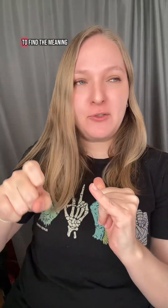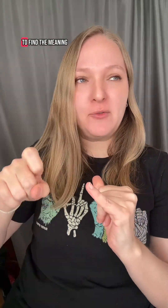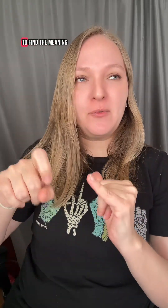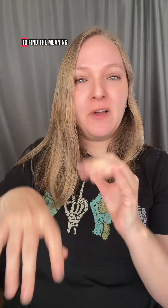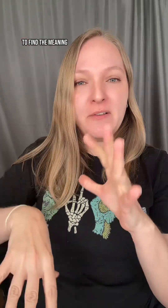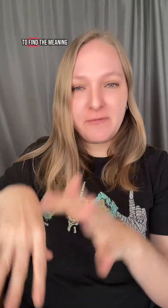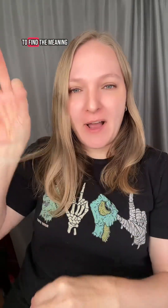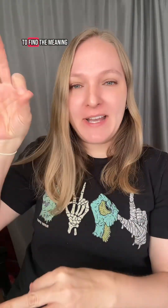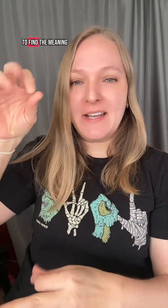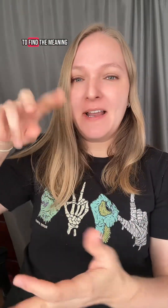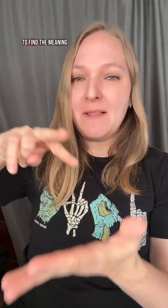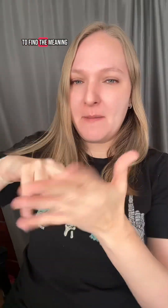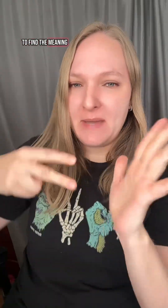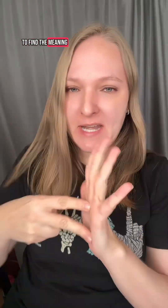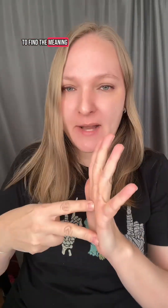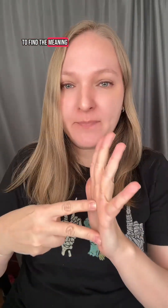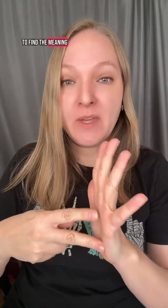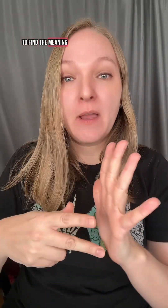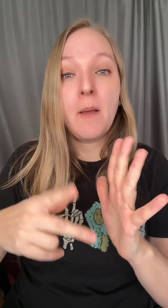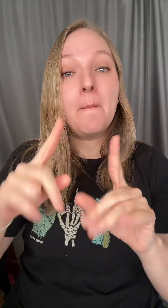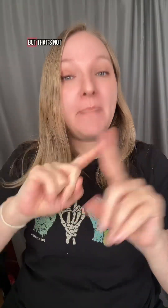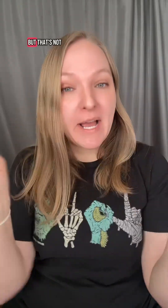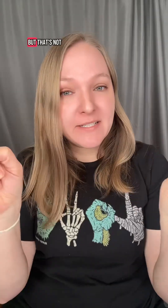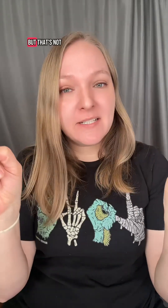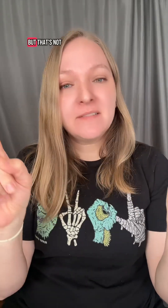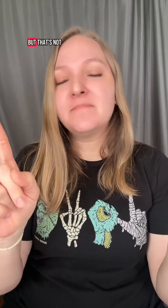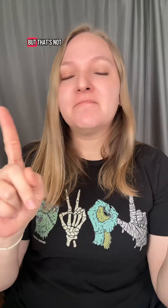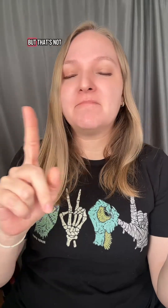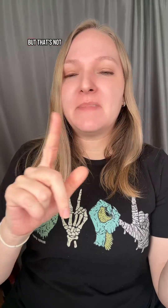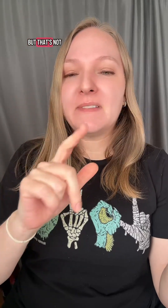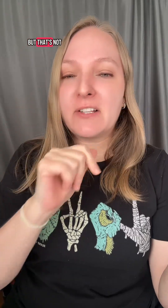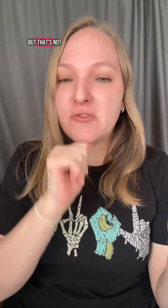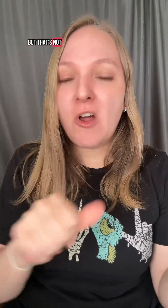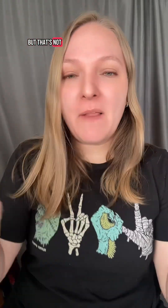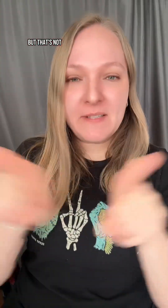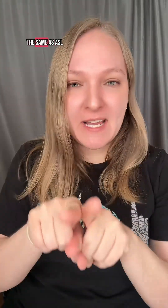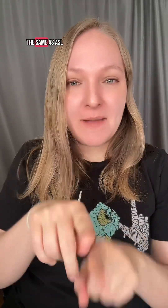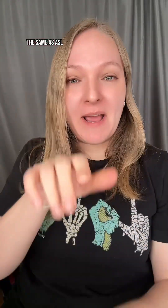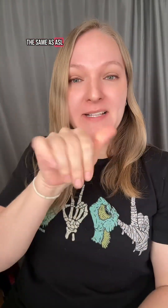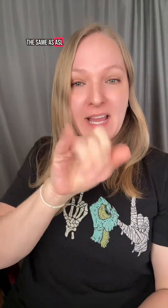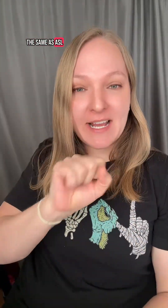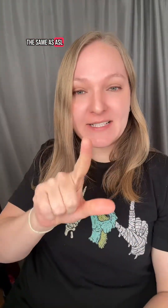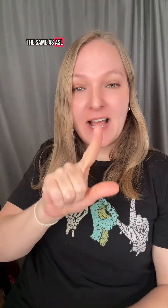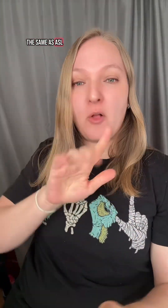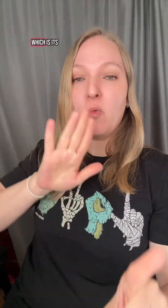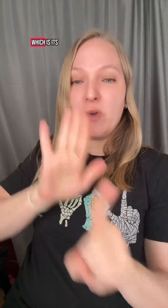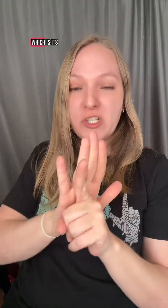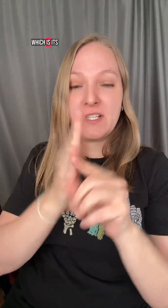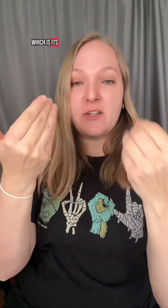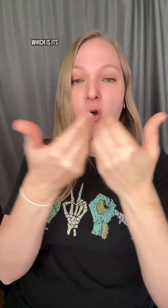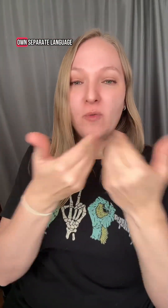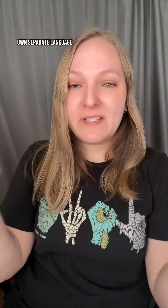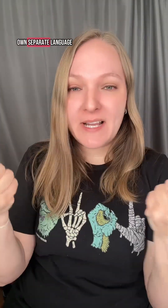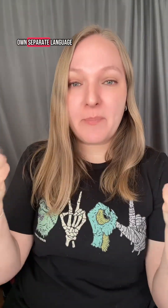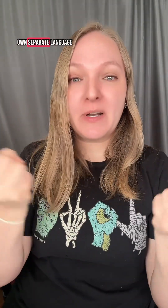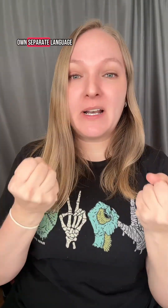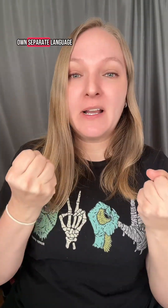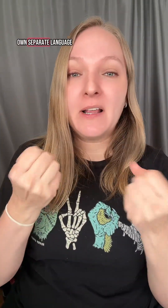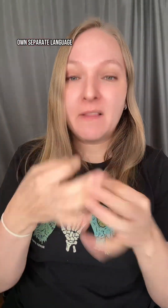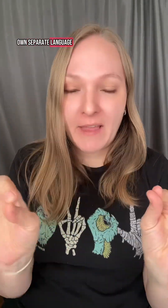to find the meaning. But that's not the same as ASL, which is its own separate